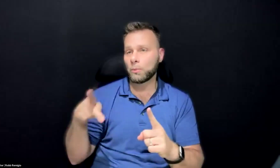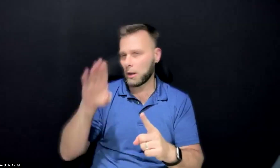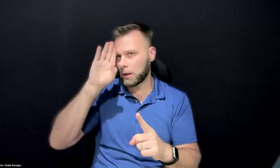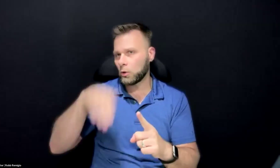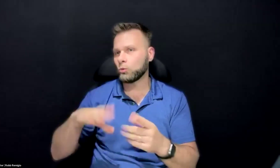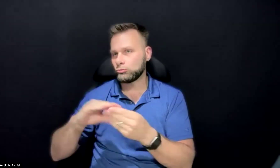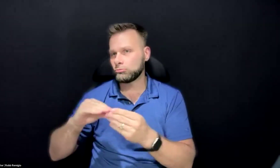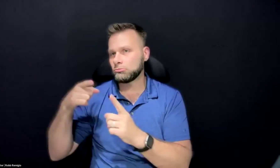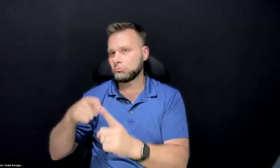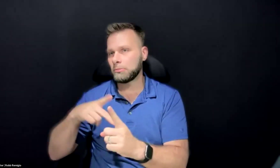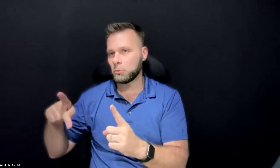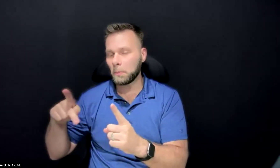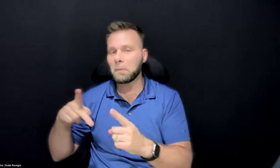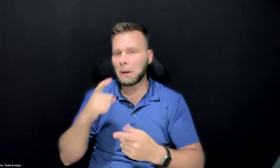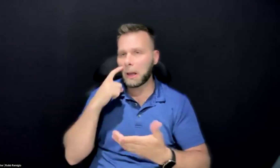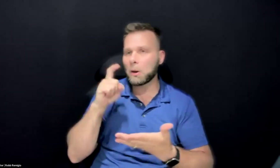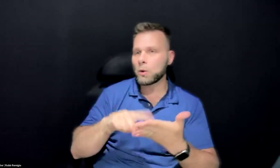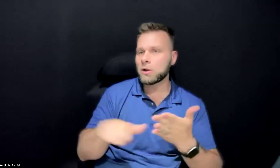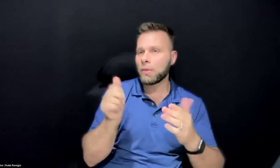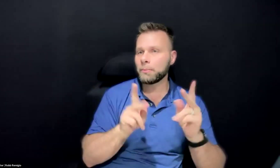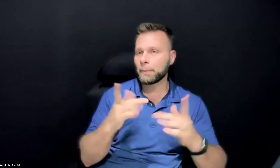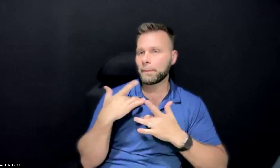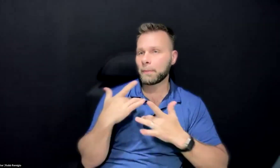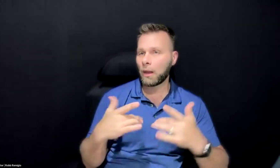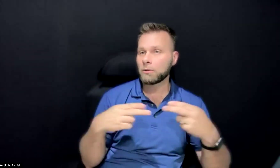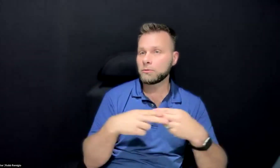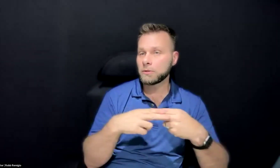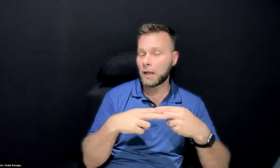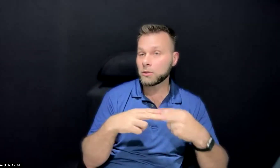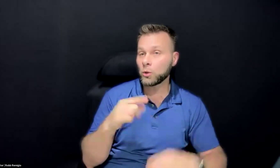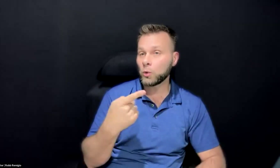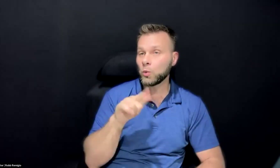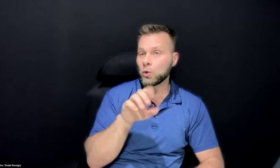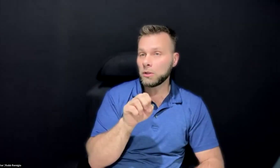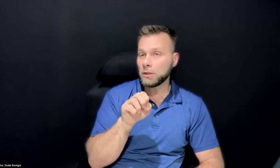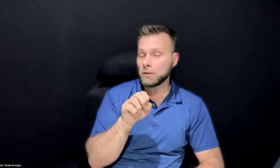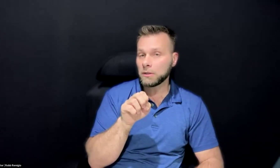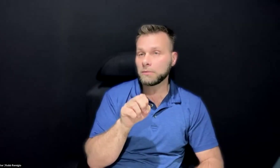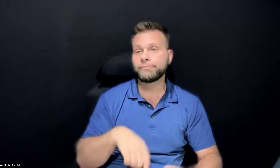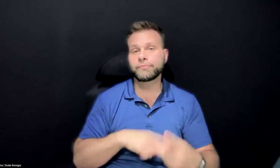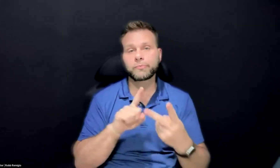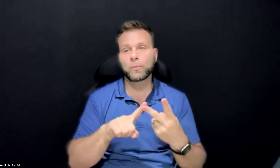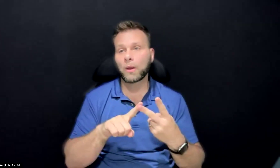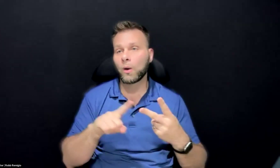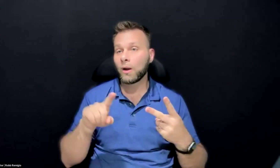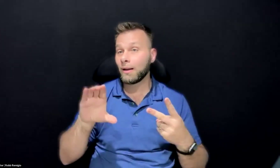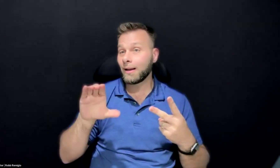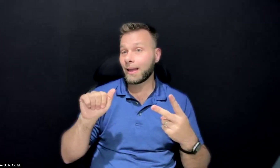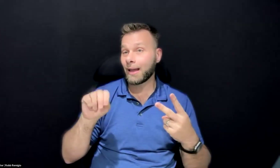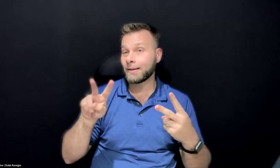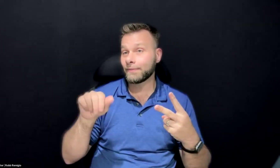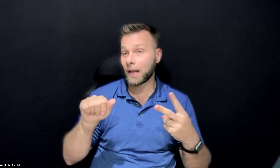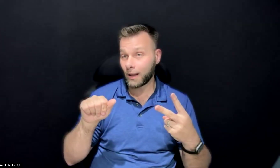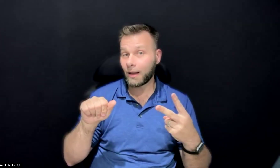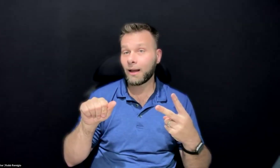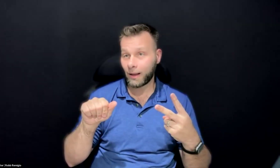but I've noticed like a lot of people use Google Slides for presentations, or I've been seeing Canva